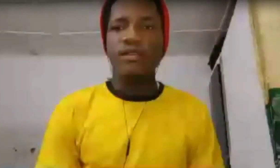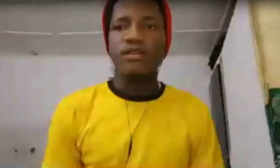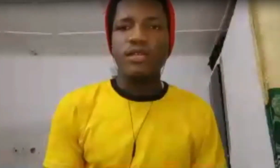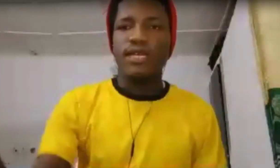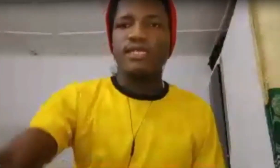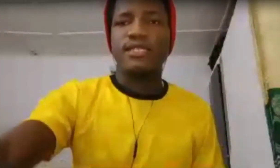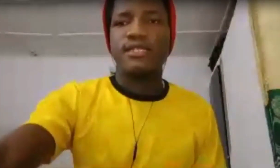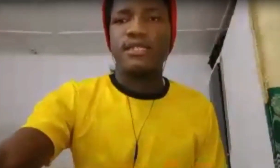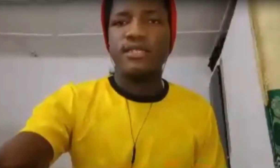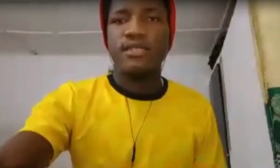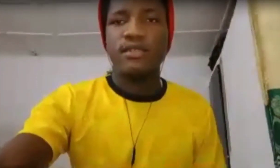Yes.